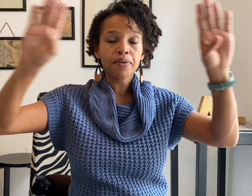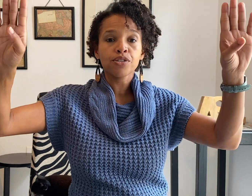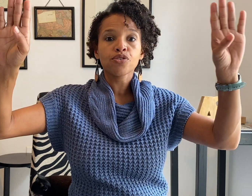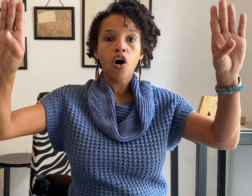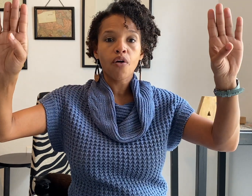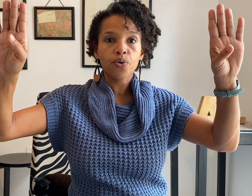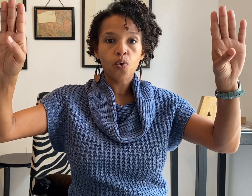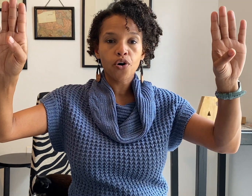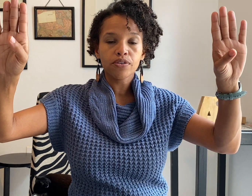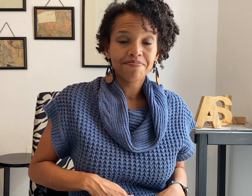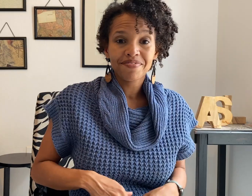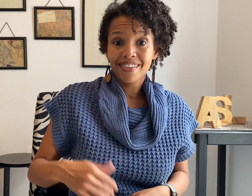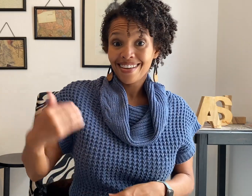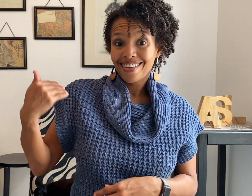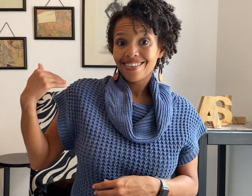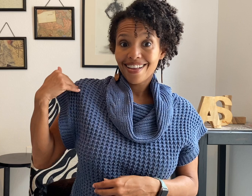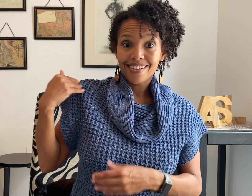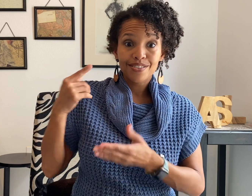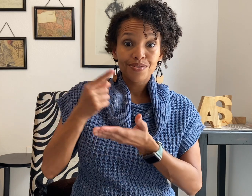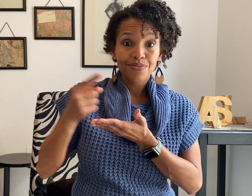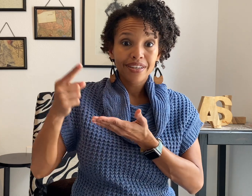pictures on the wall.